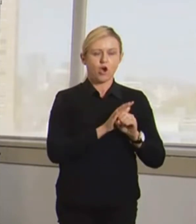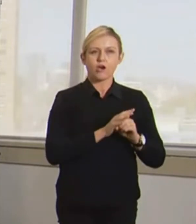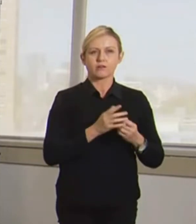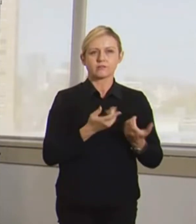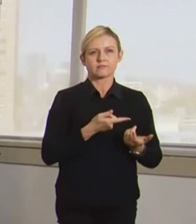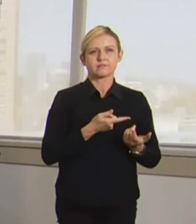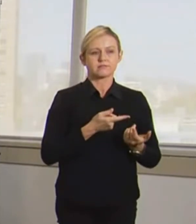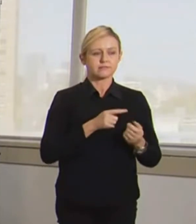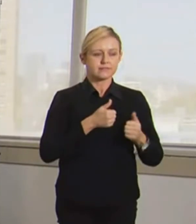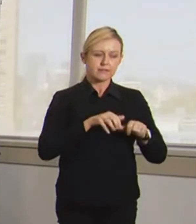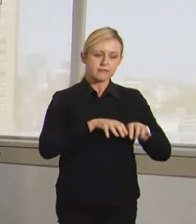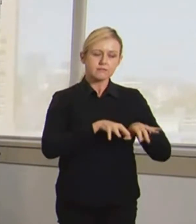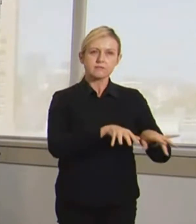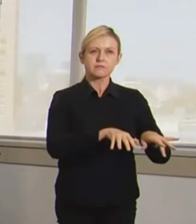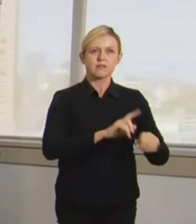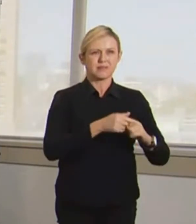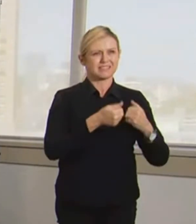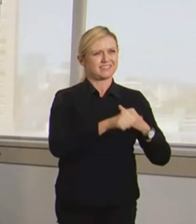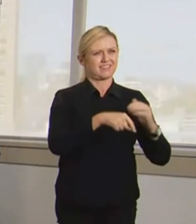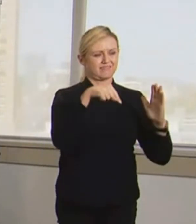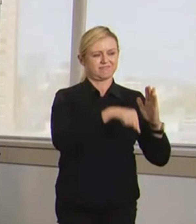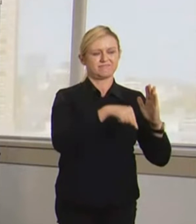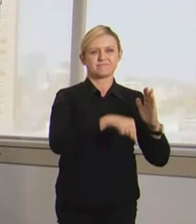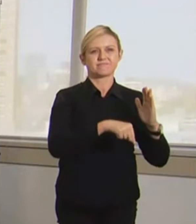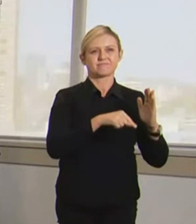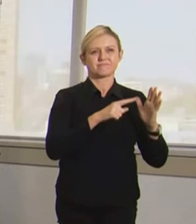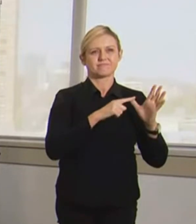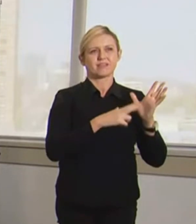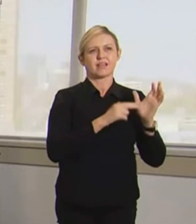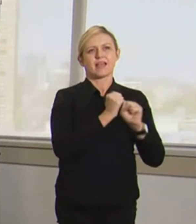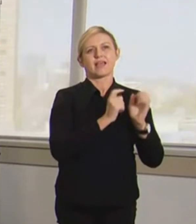but broadly, but also within Anglicare. Can